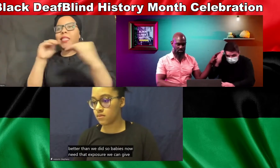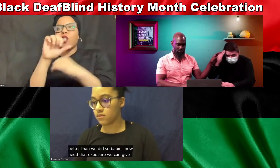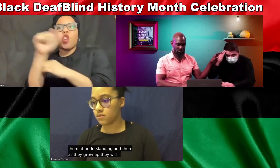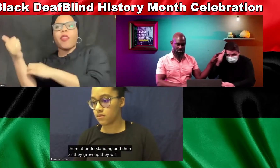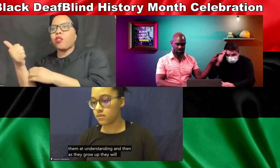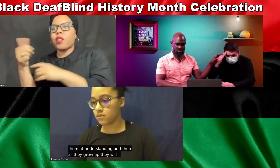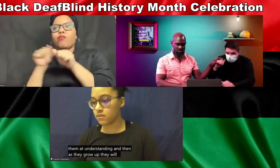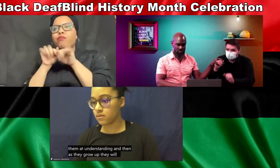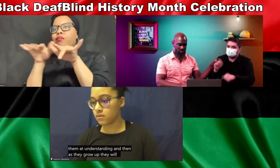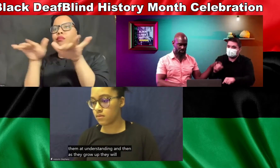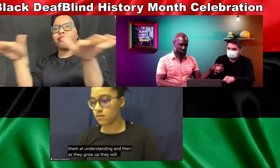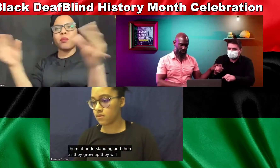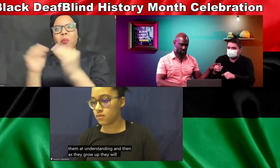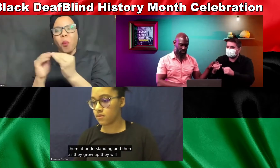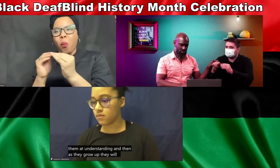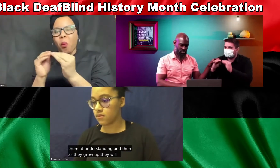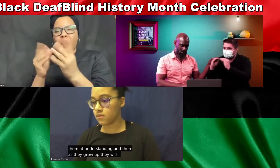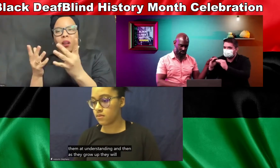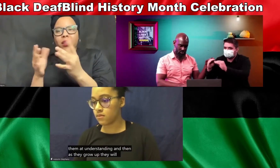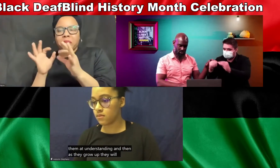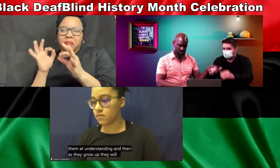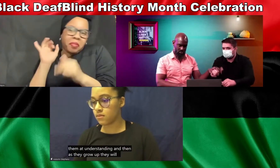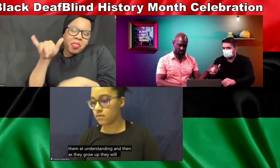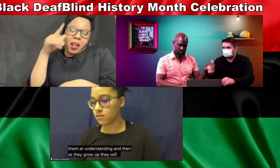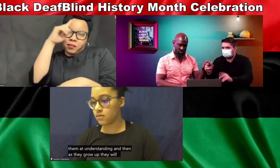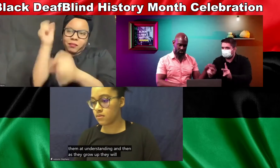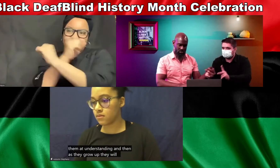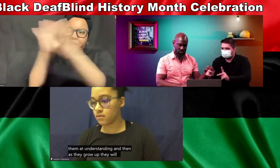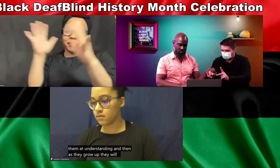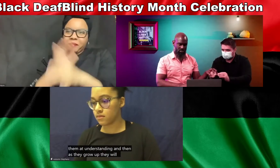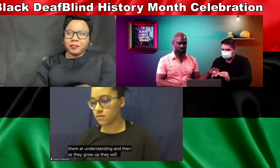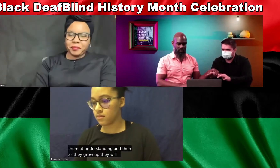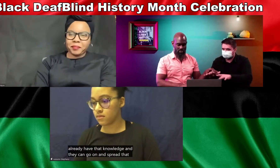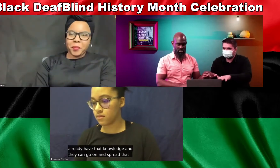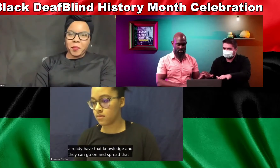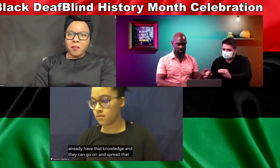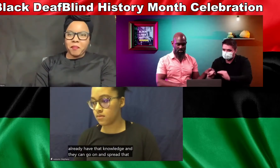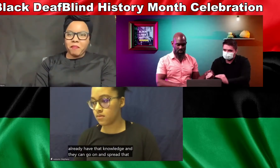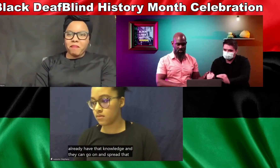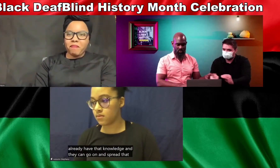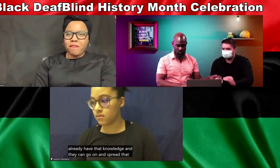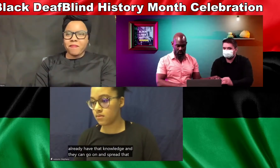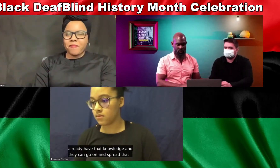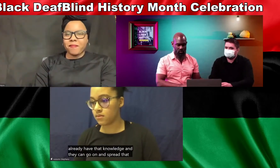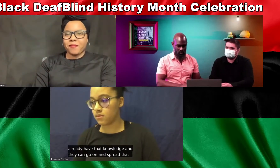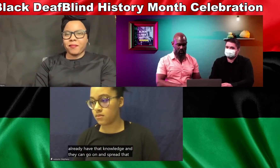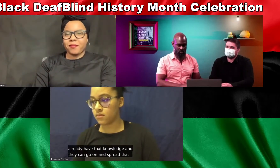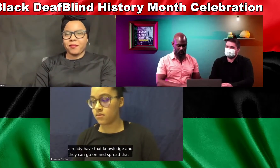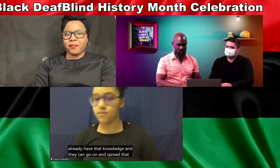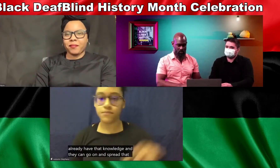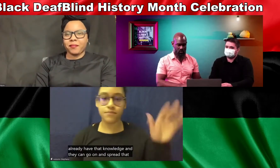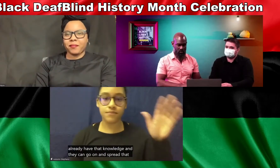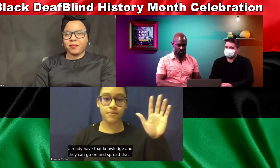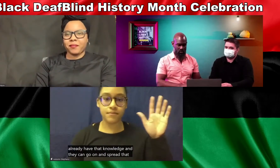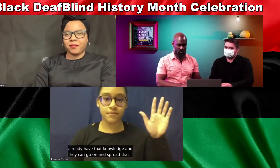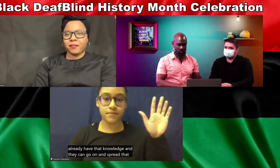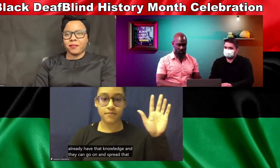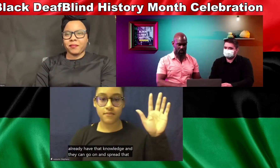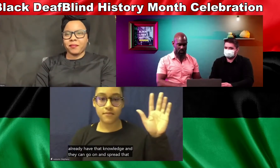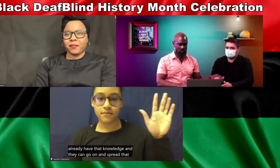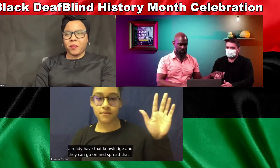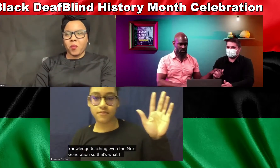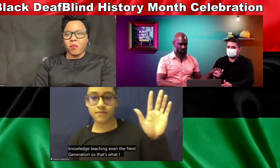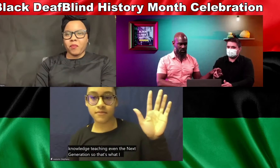knowledge, and they can go on and spread that knowledge, teaching even the next generation. So that's what I envision and what I hope